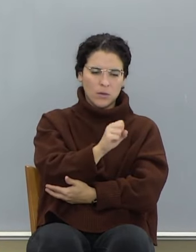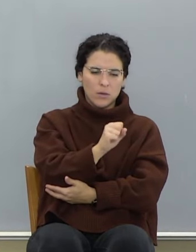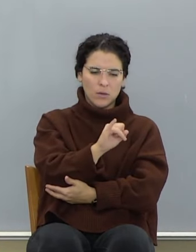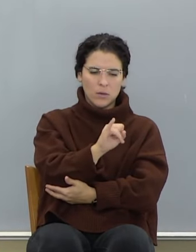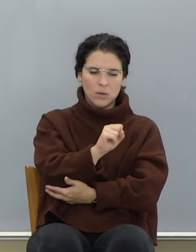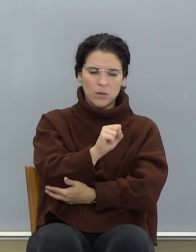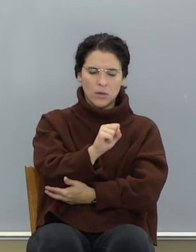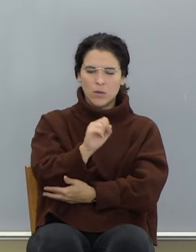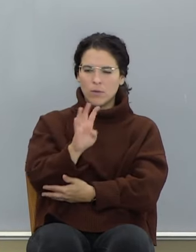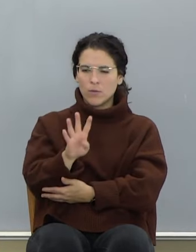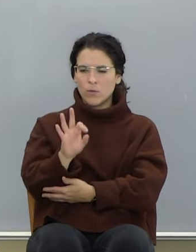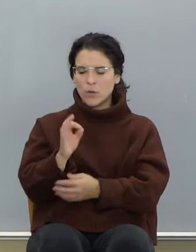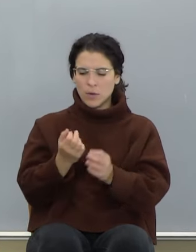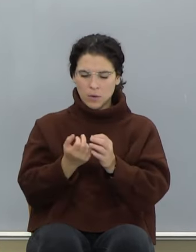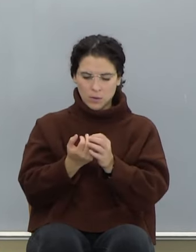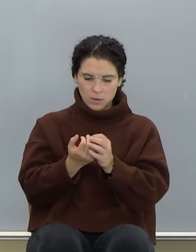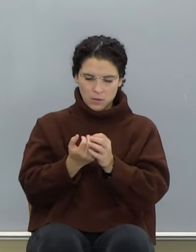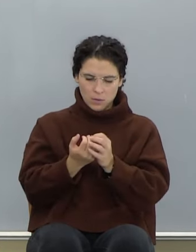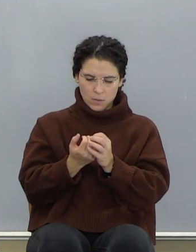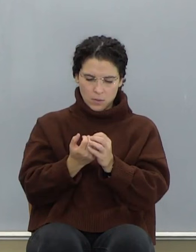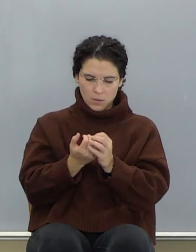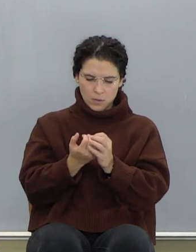here.